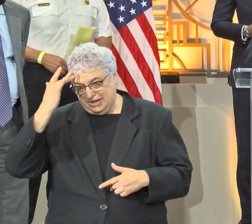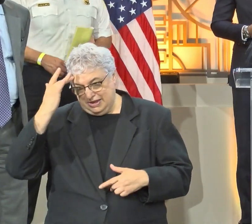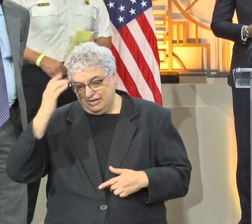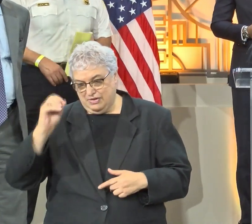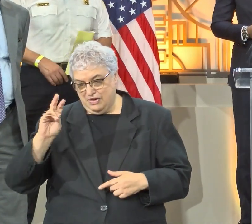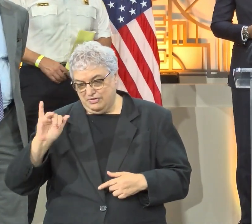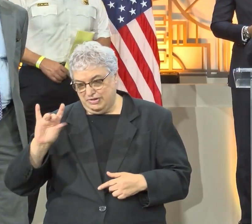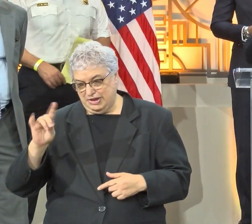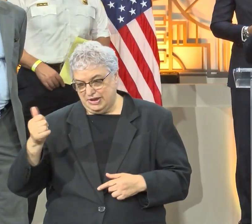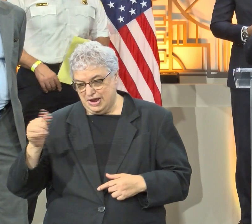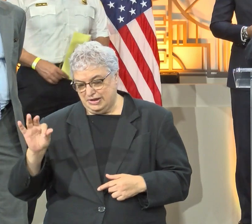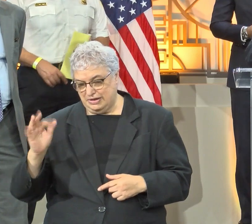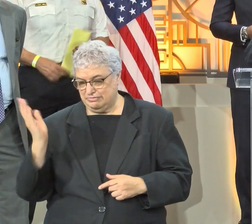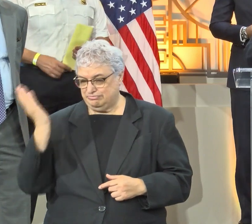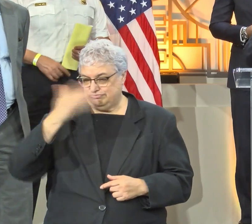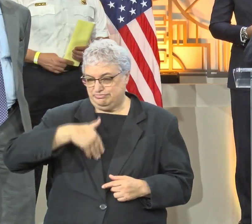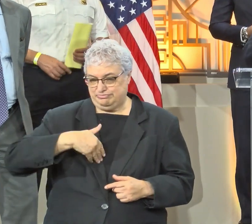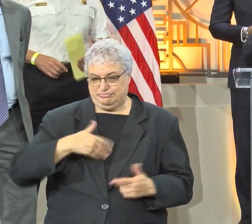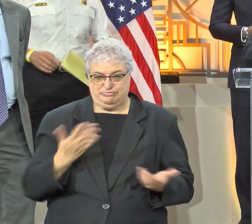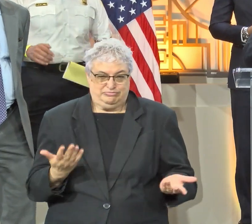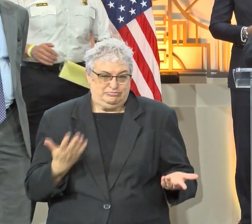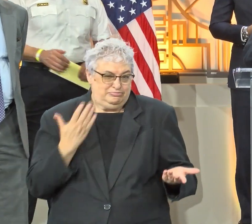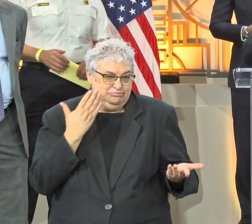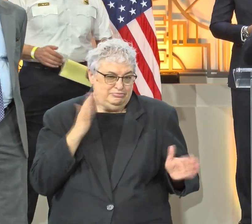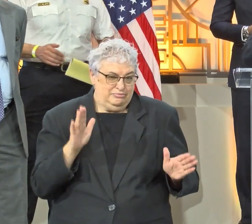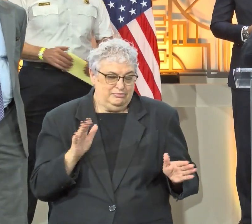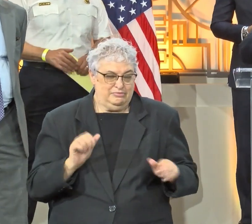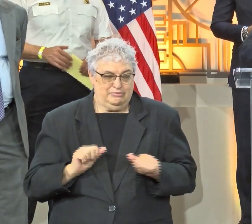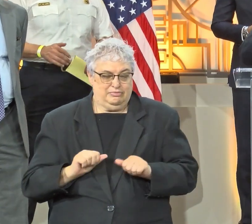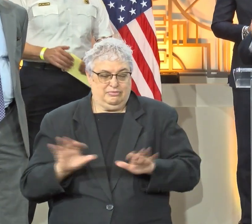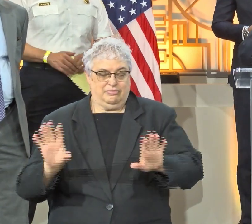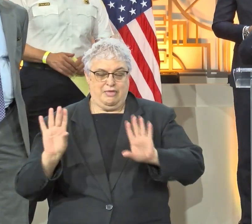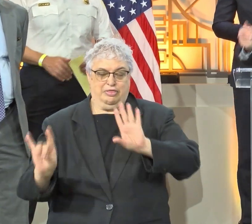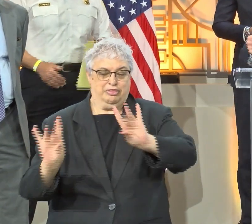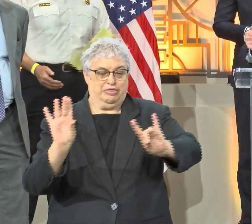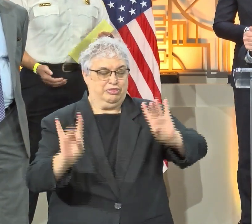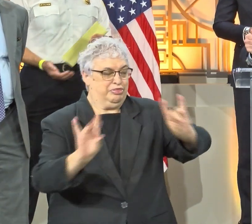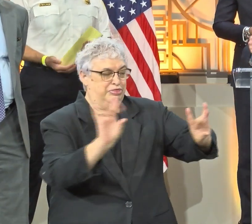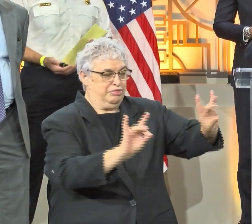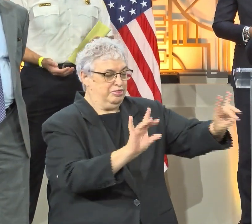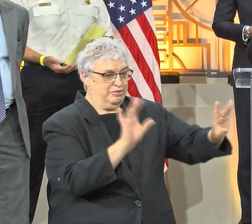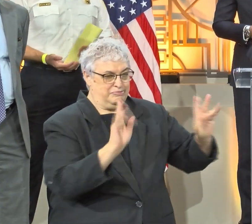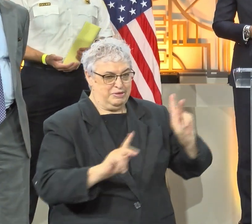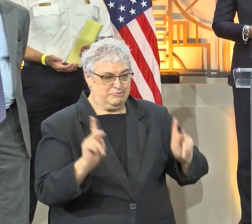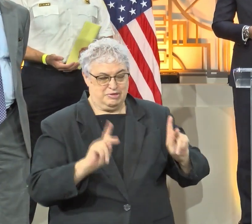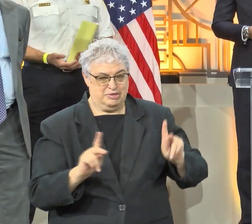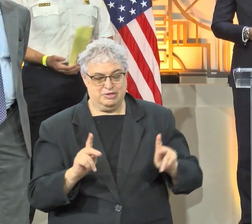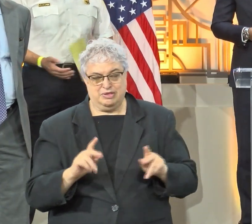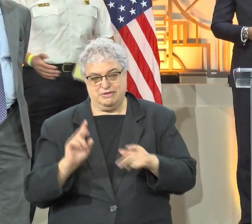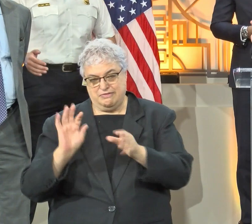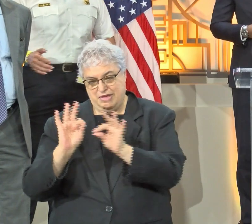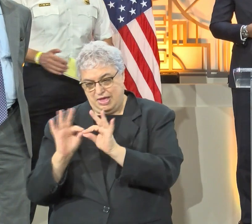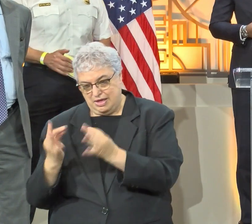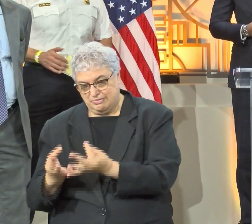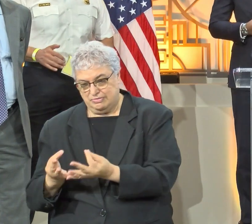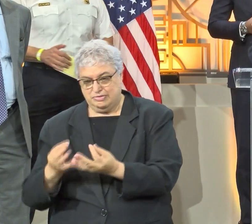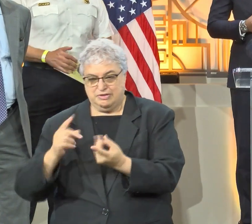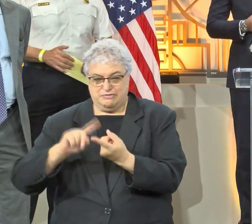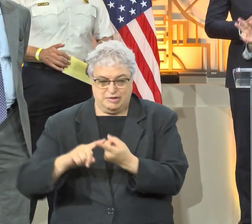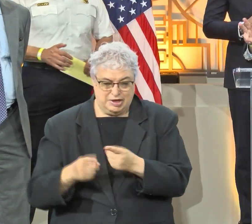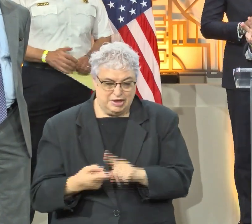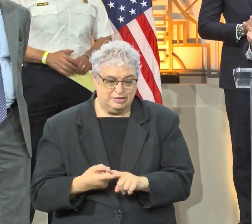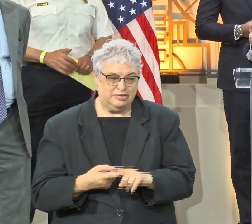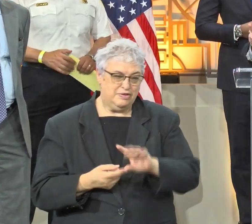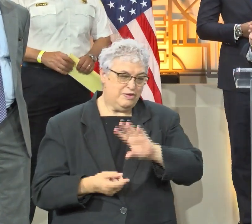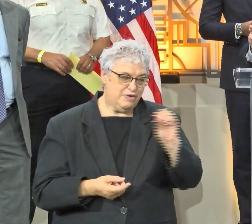signs or symptoms, which means those are the exact people who are most likely to spread the virus, number one, to their family members, number two, to their coworkers,